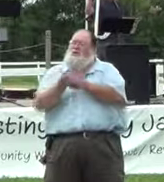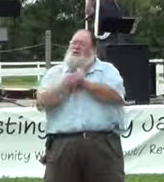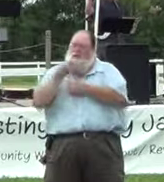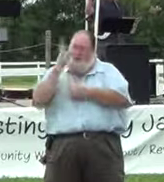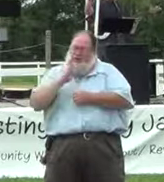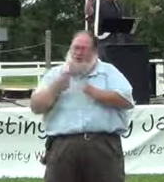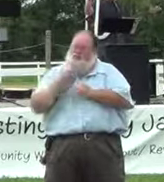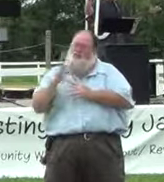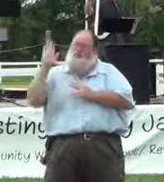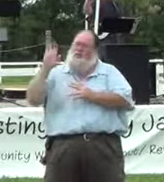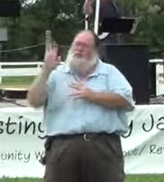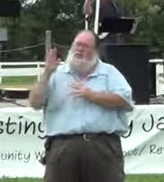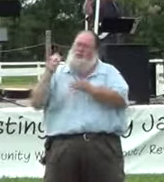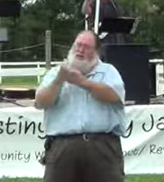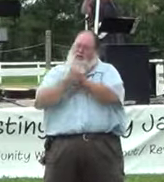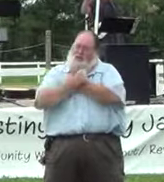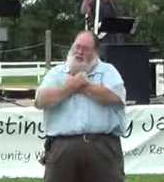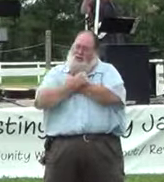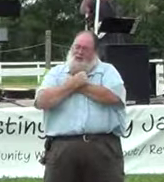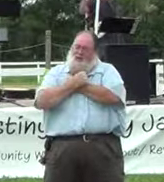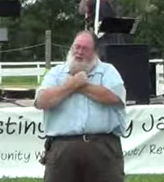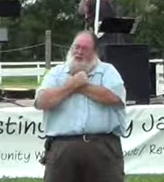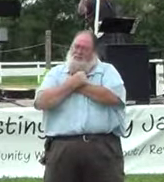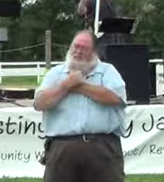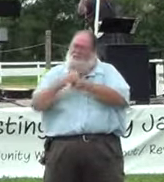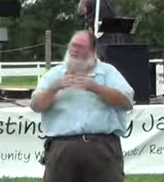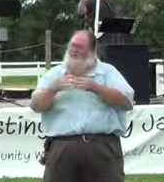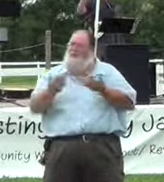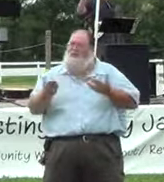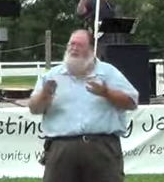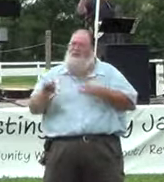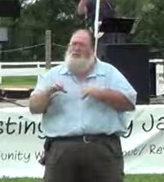love that you show us,